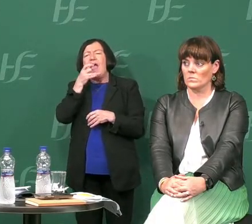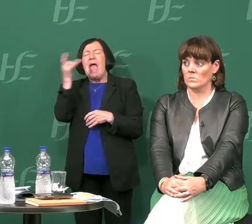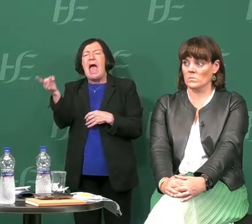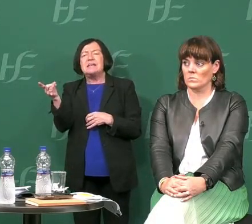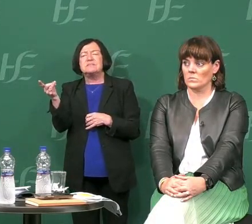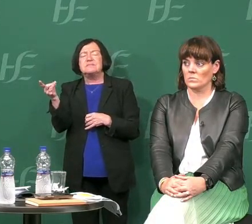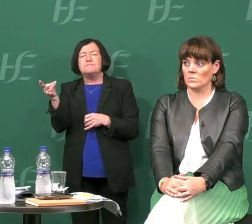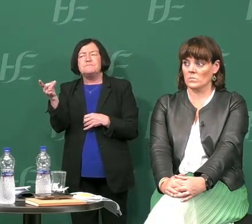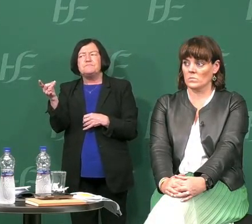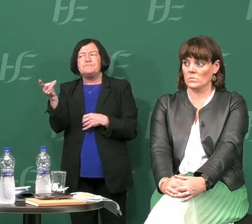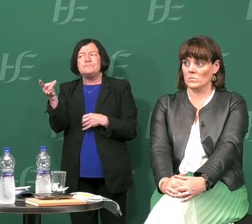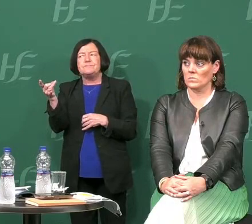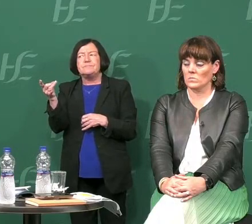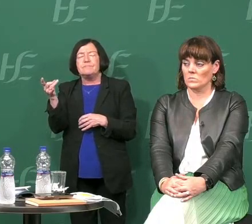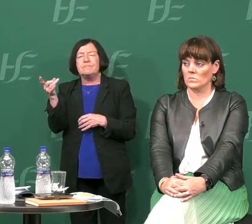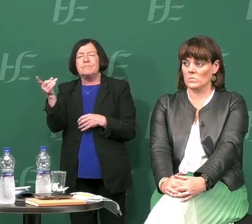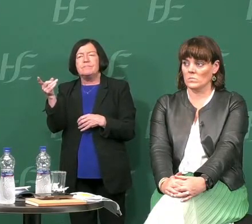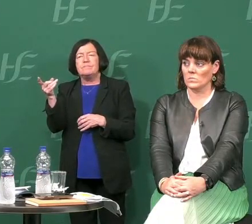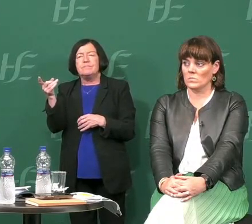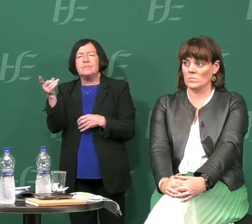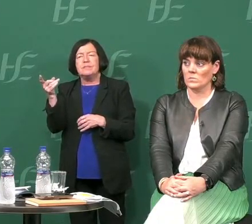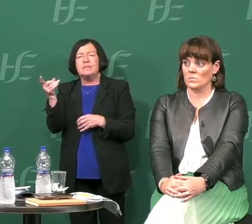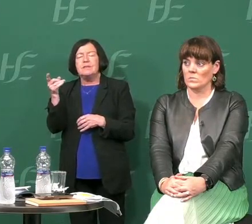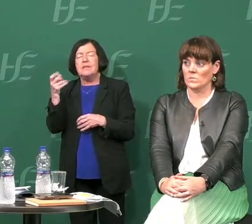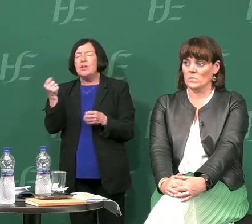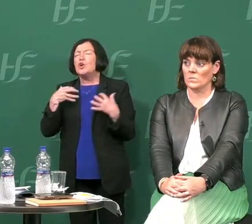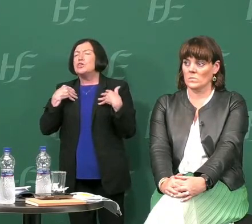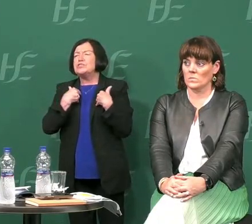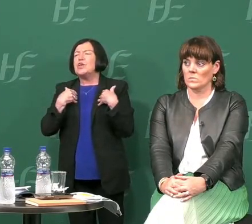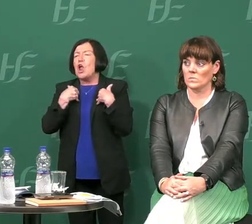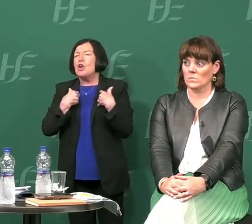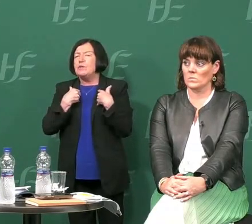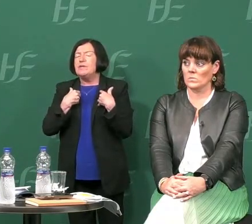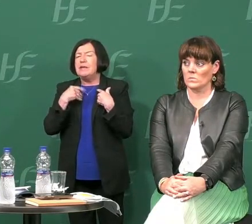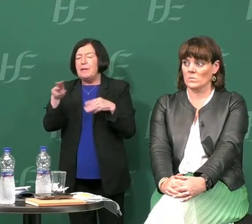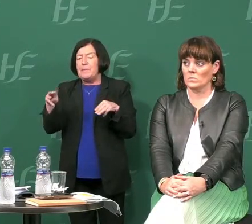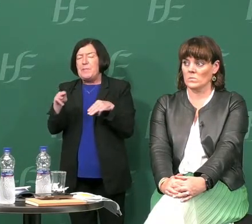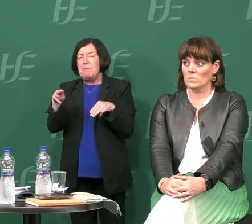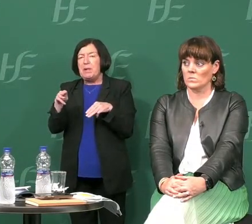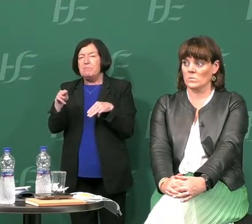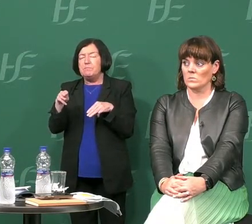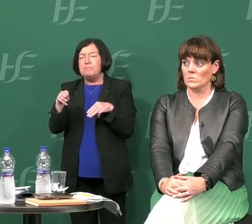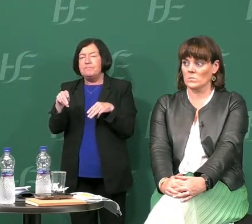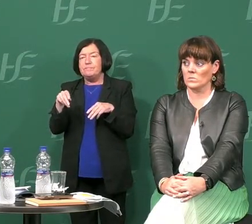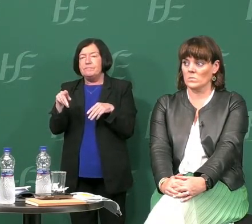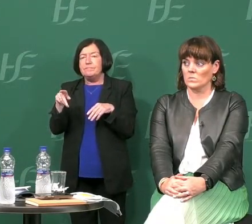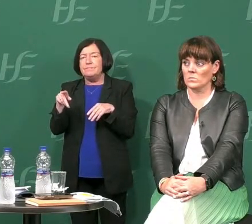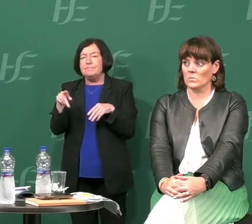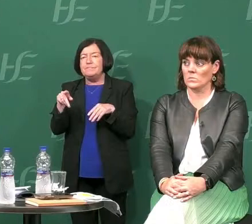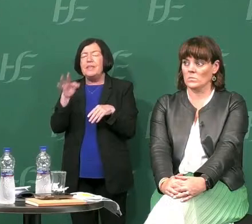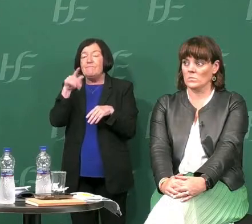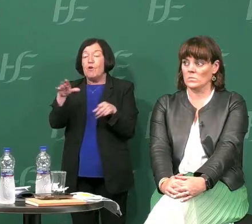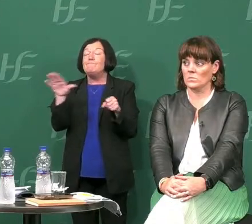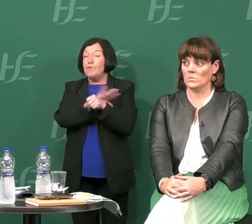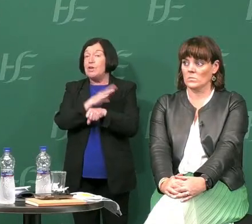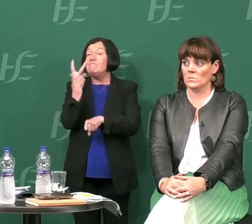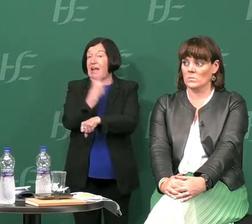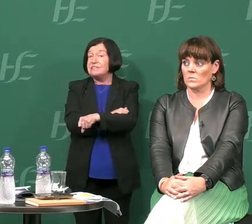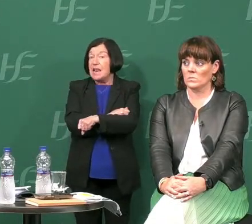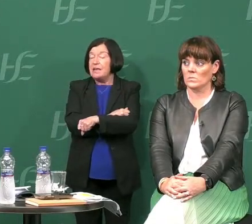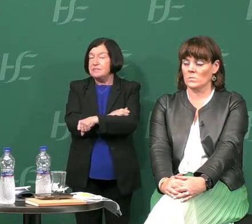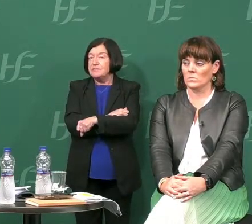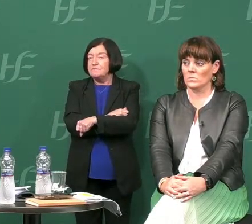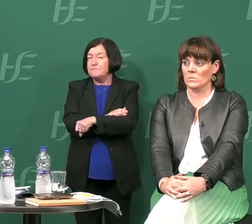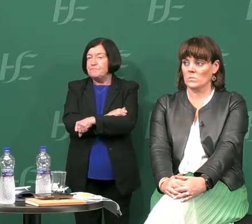because, like that, I suppose the concern from yourselves would be, if you're fully vaccinated